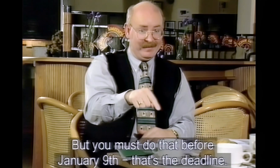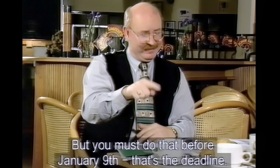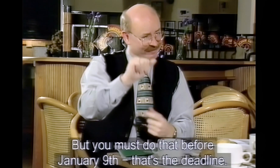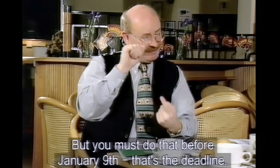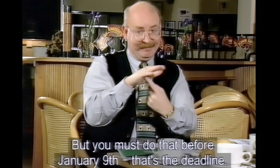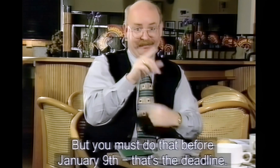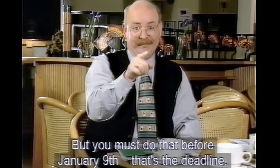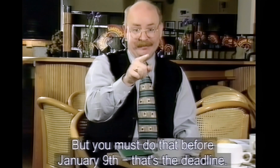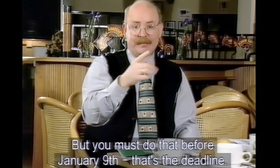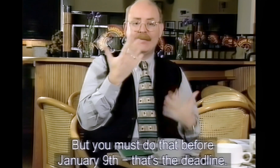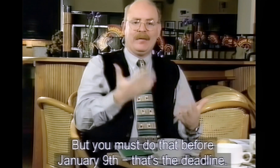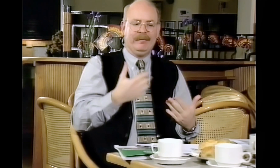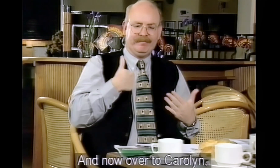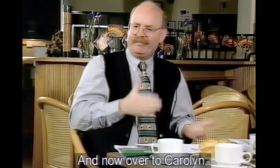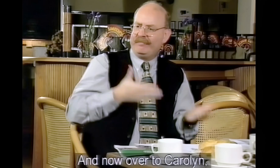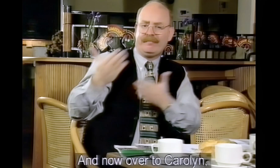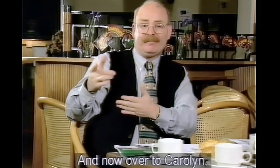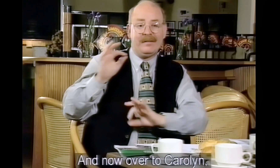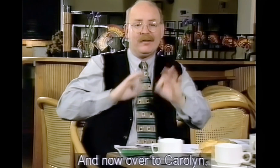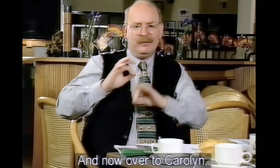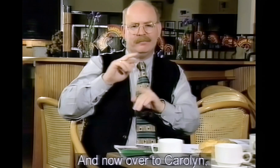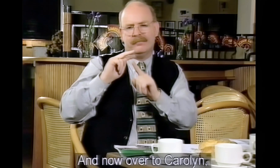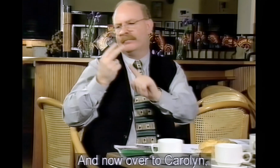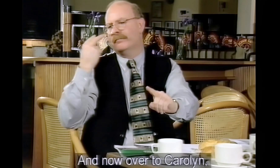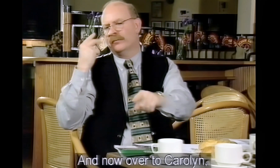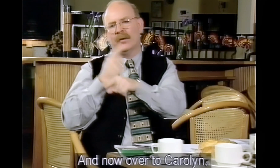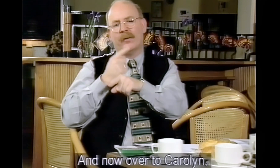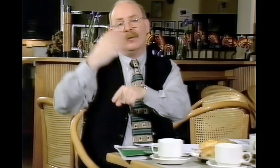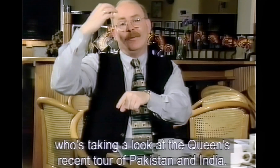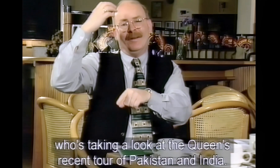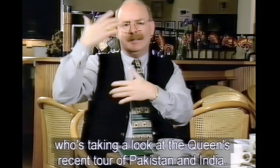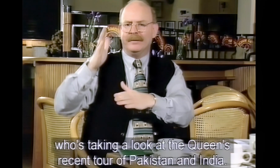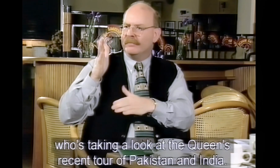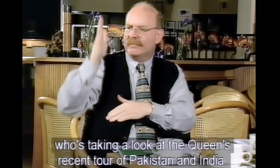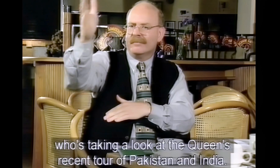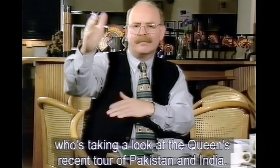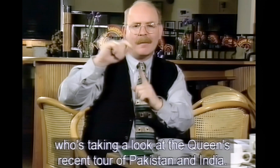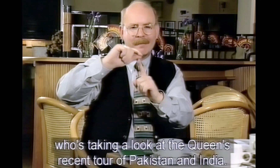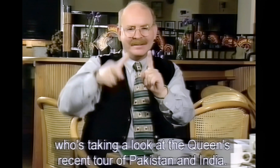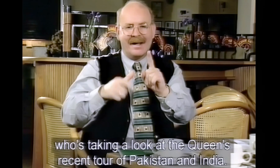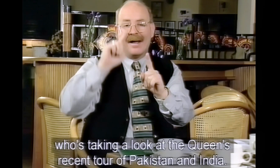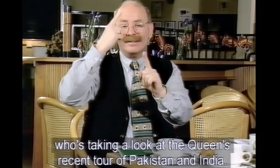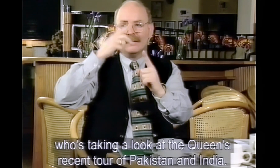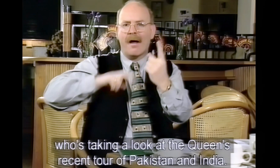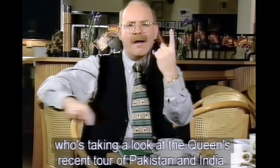January. That's the deadline. Now over to Carolyn, who's taking a look at the Queen's recent tour of Pakistan and India.